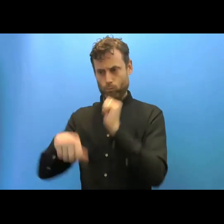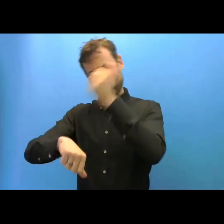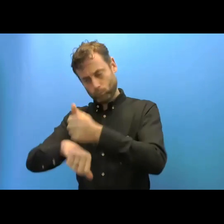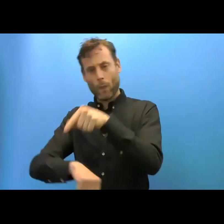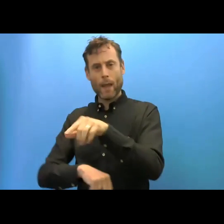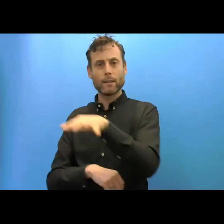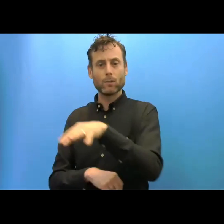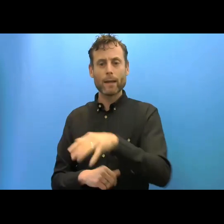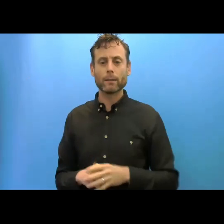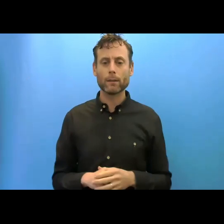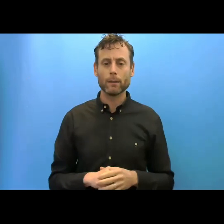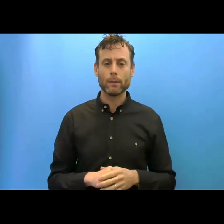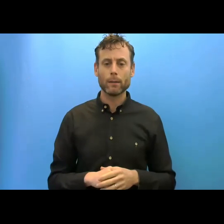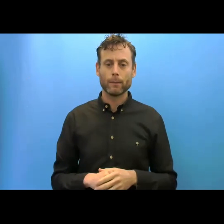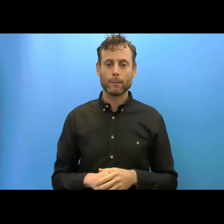These can be